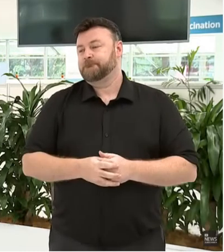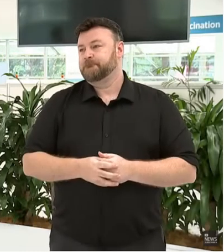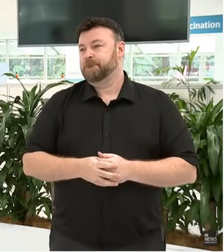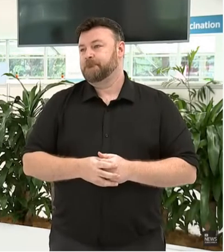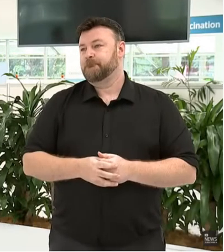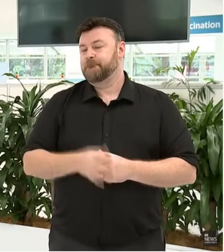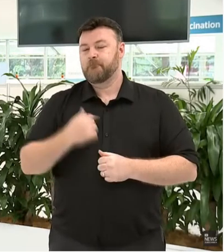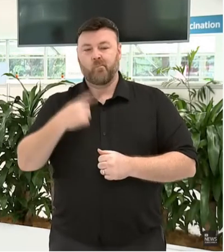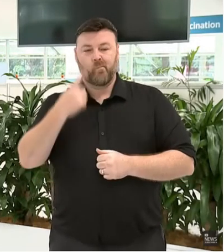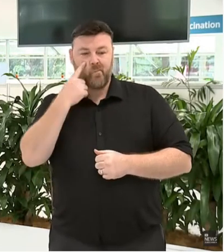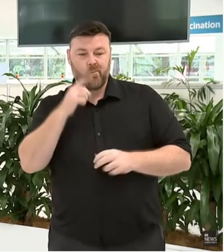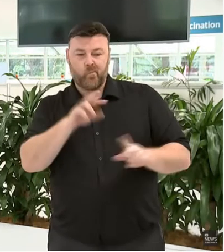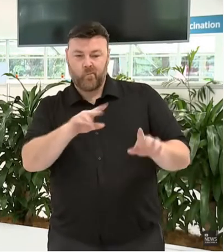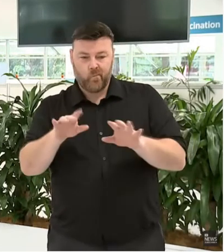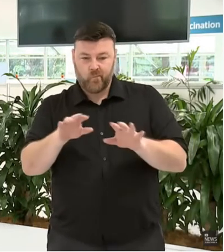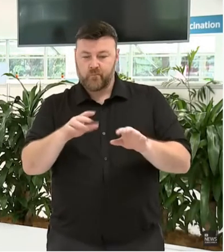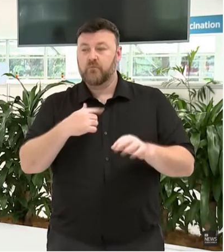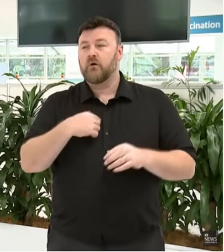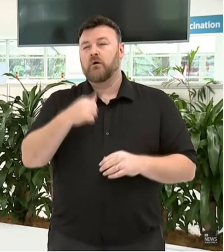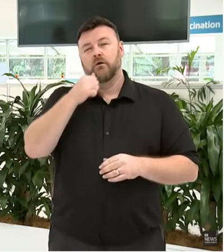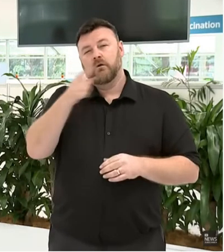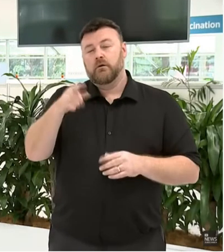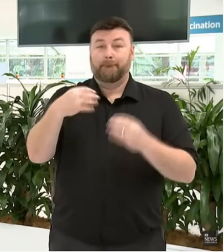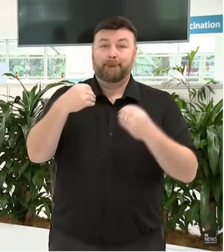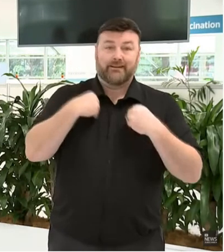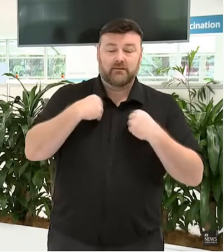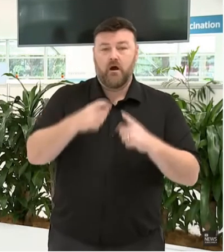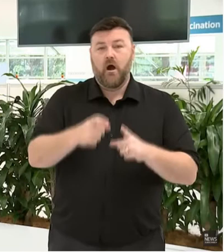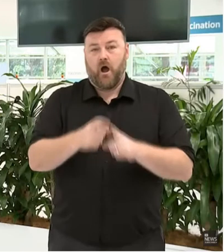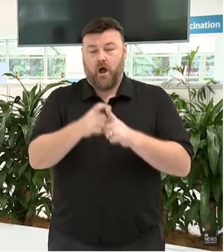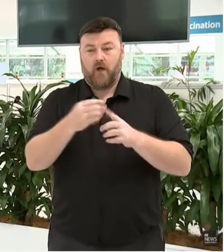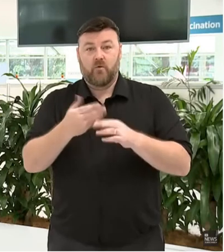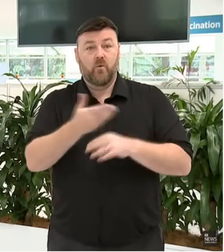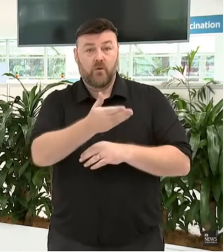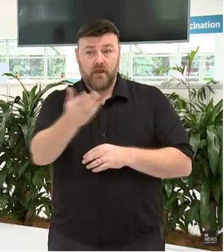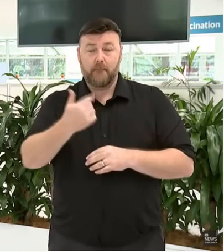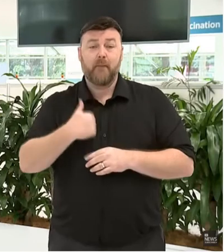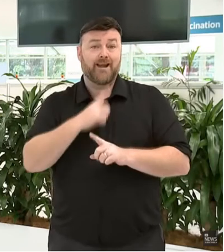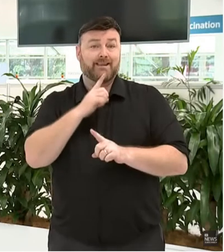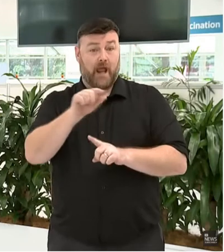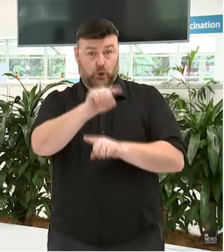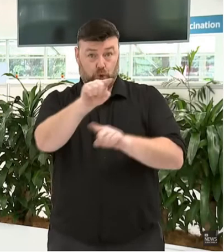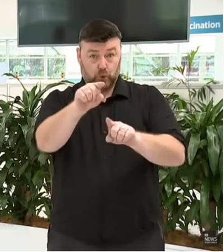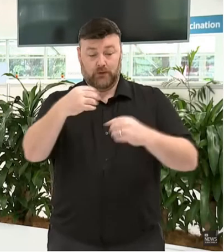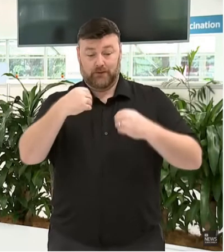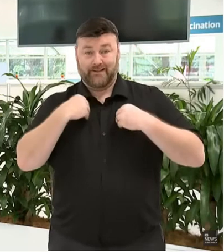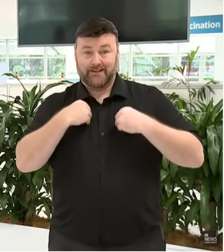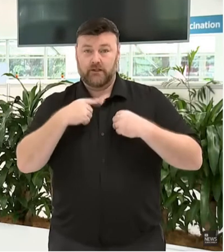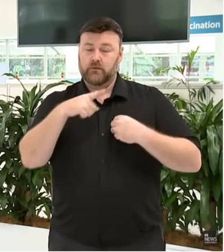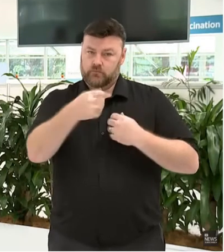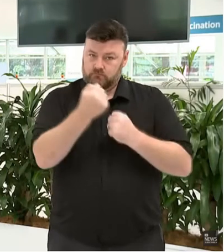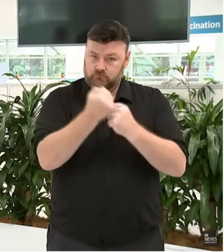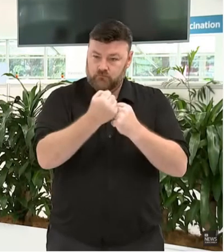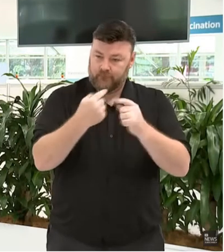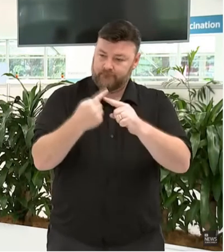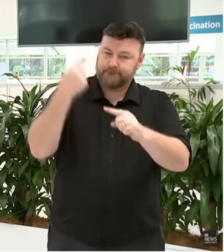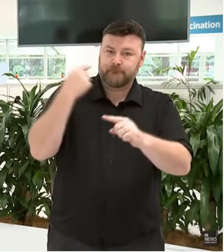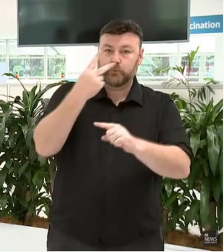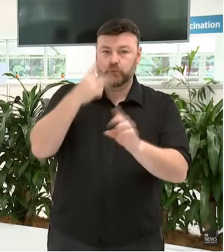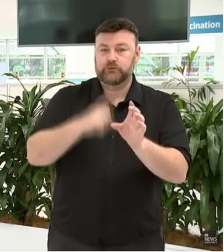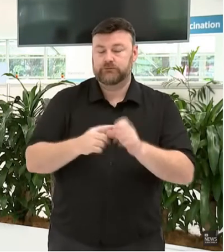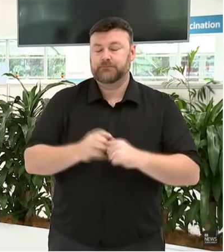with. I know there are many challenges for business. What I would say to businesses across our state, we've been with you over the last 2